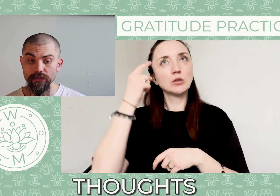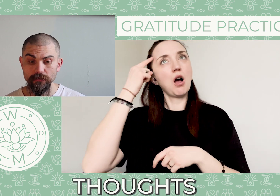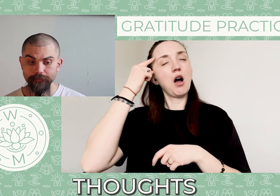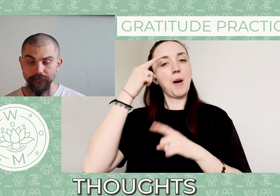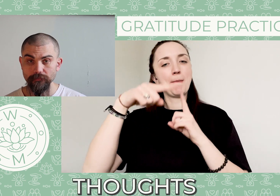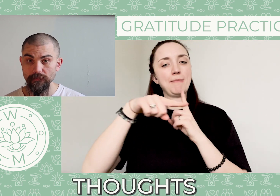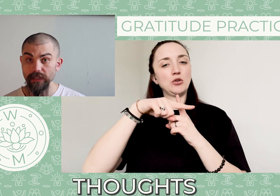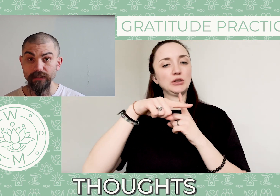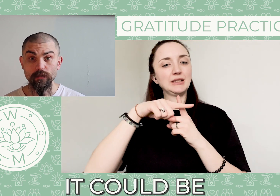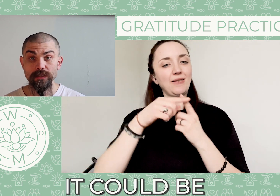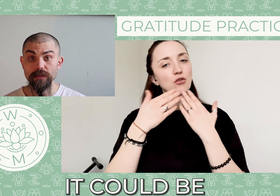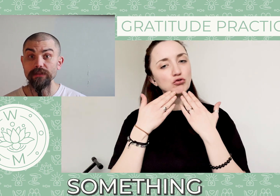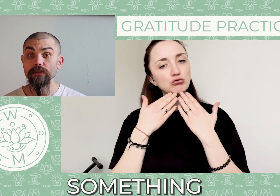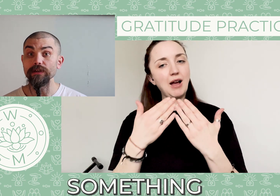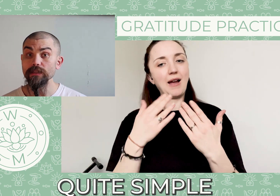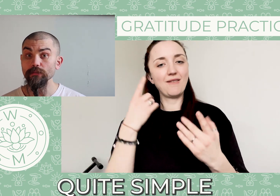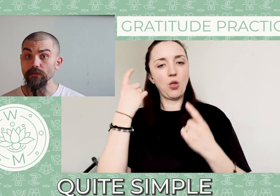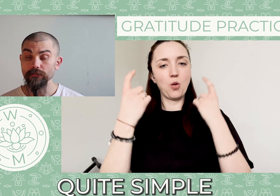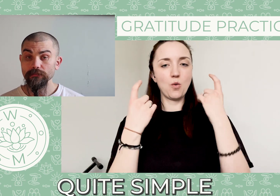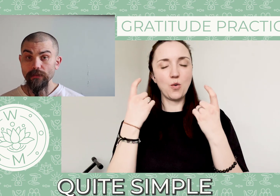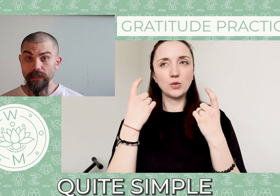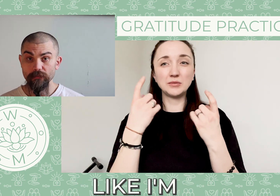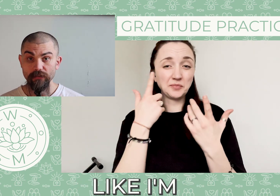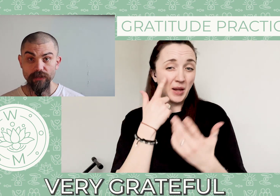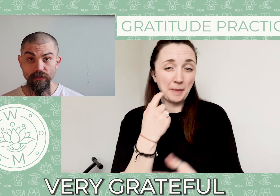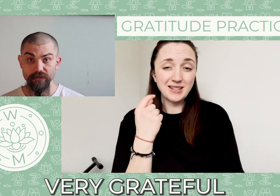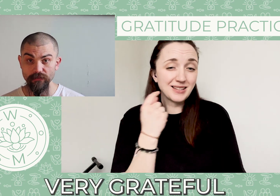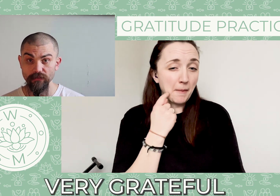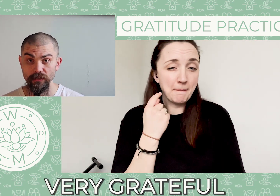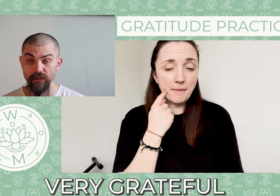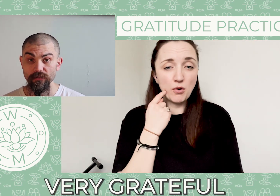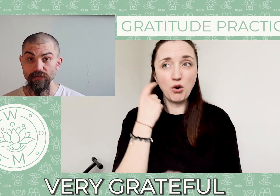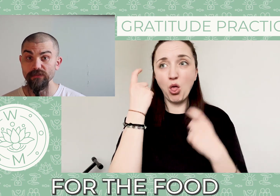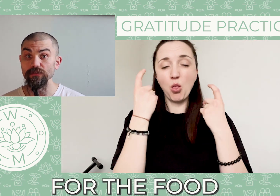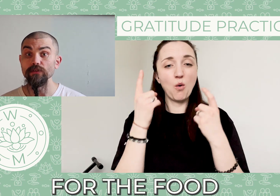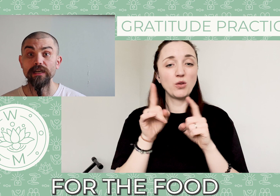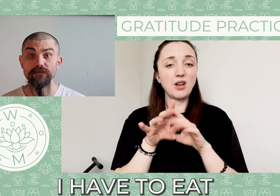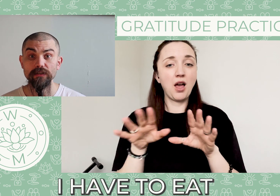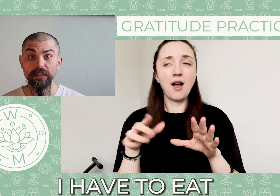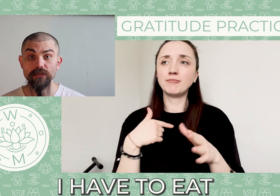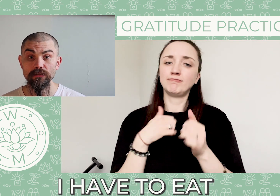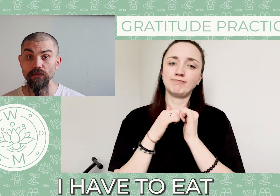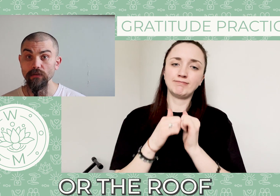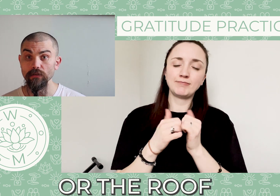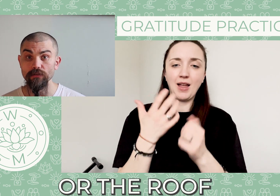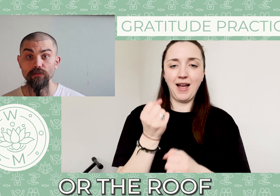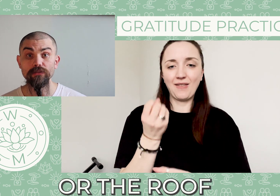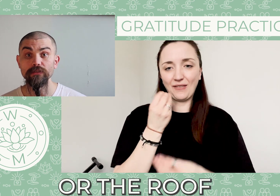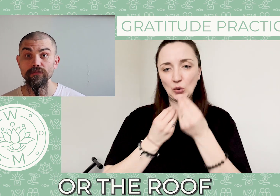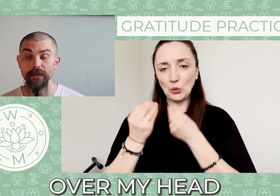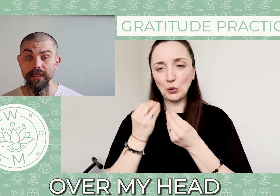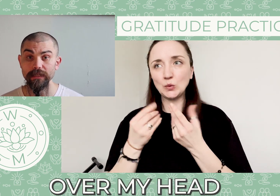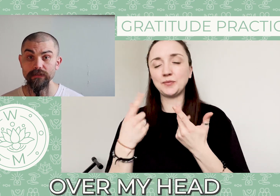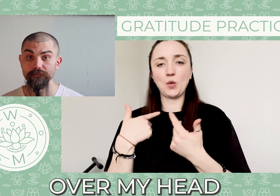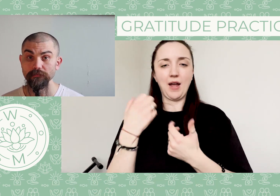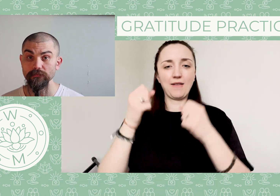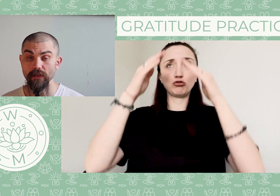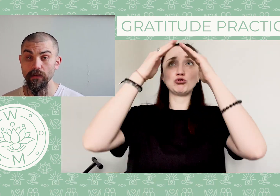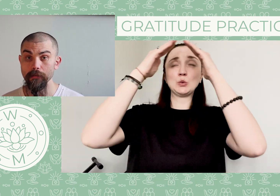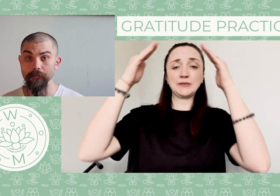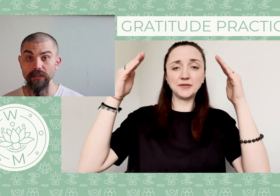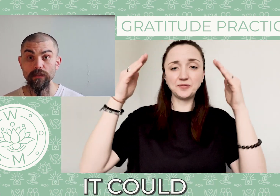grateful thoughts. It could be something quite simple, like I'm very grateful for the food I have to eat or the roof over my